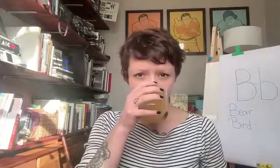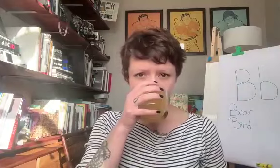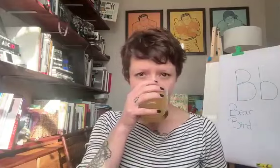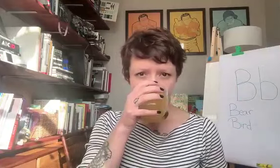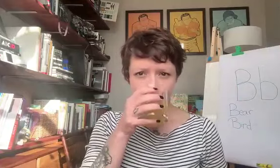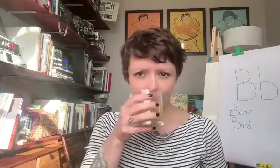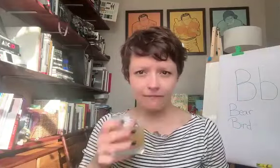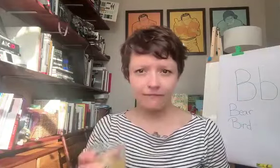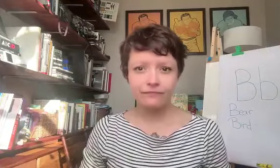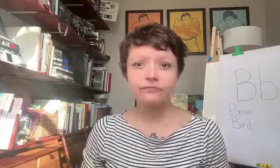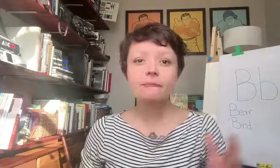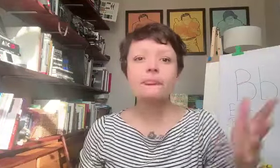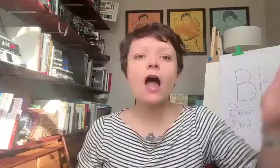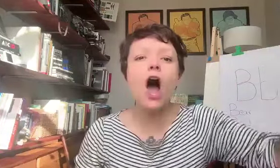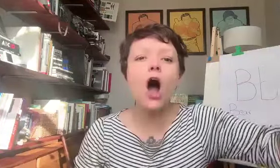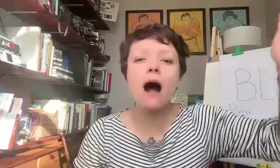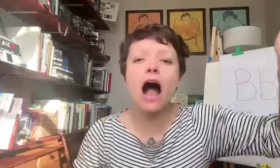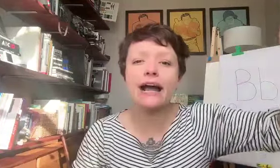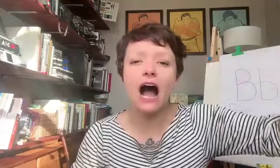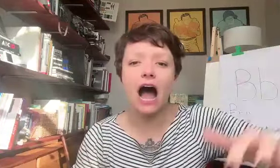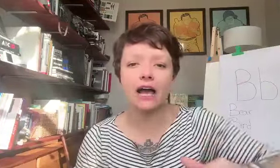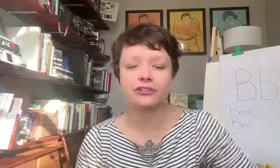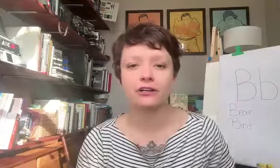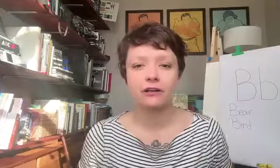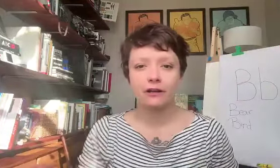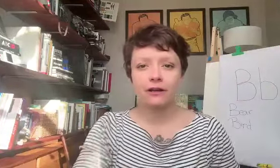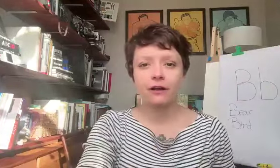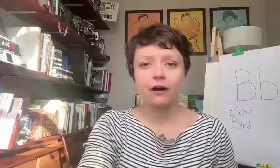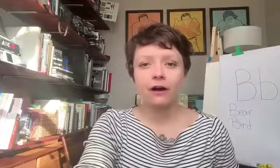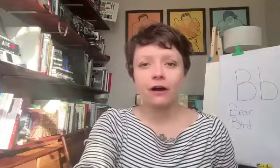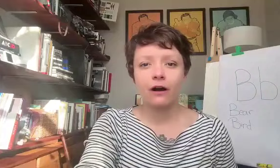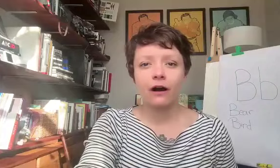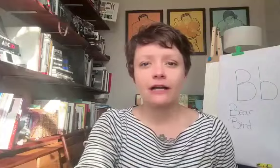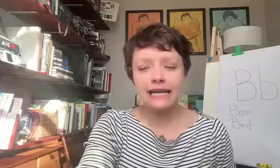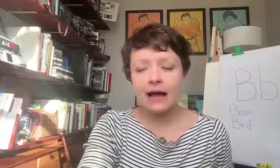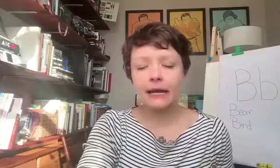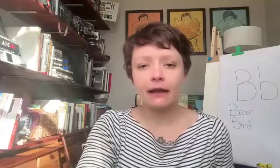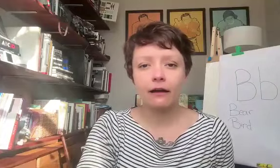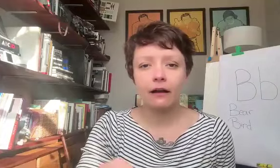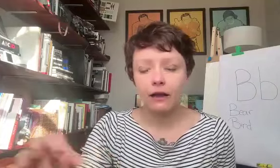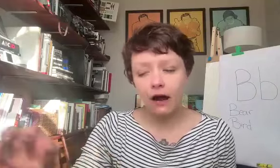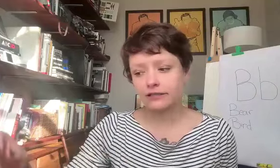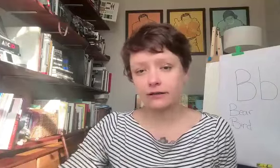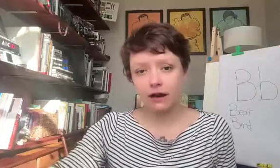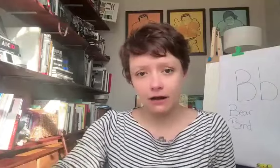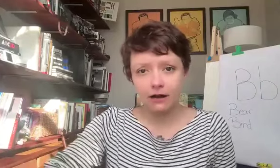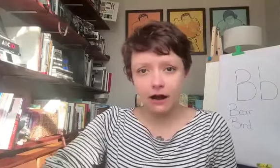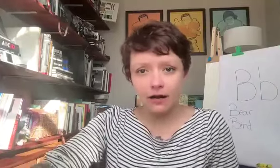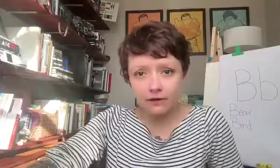Oh my gosh. Tammy Larson, are you